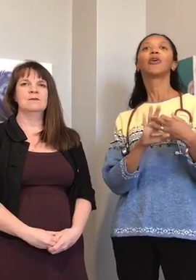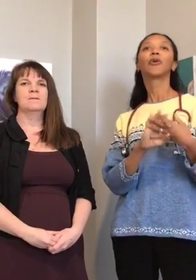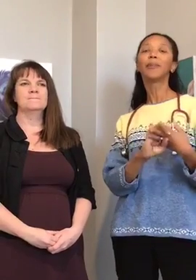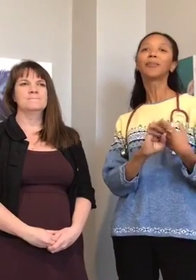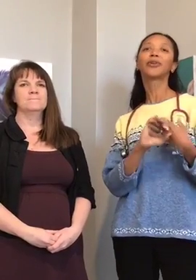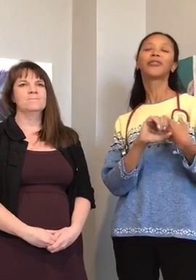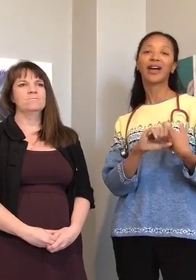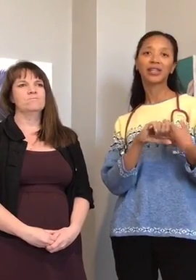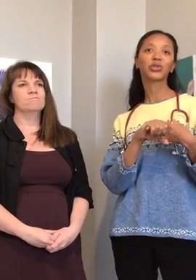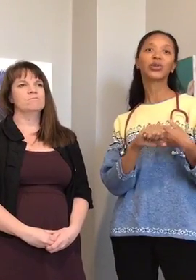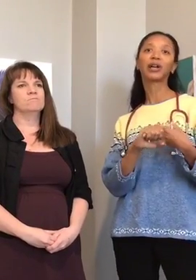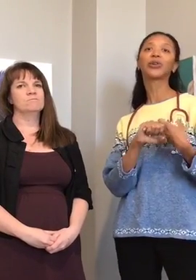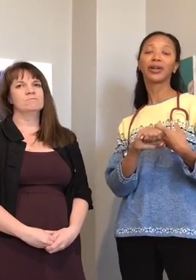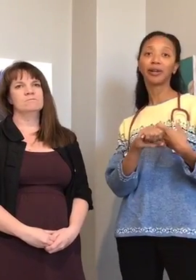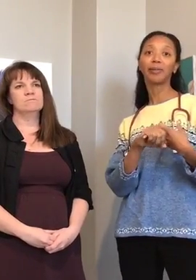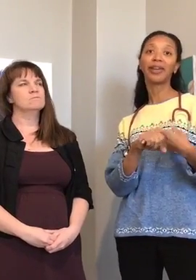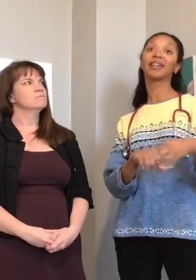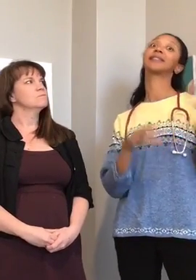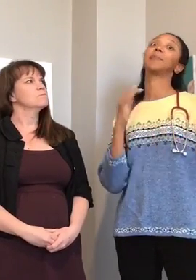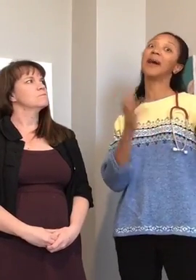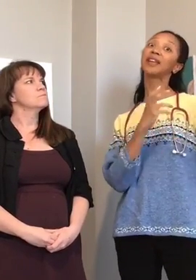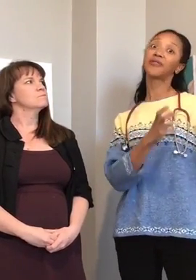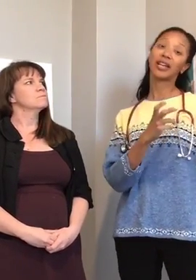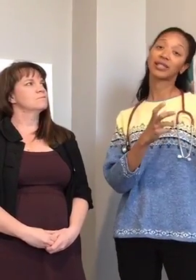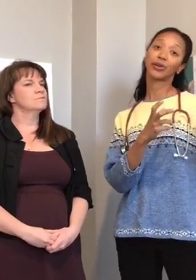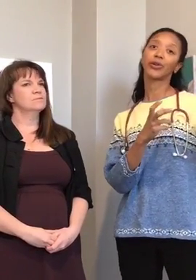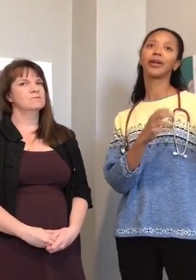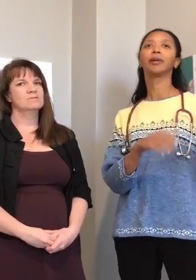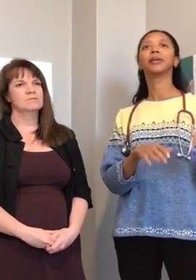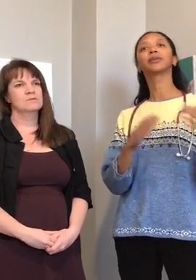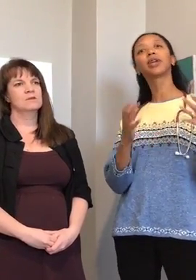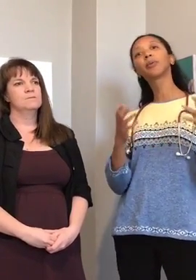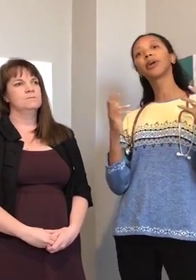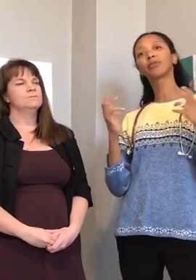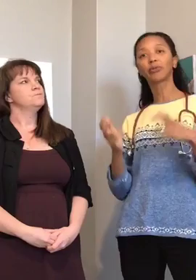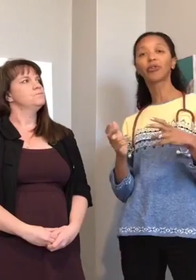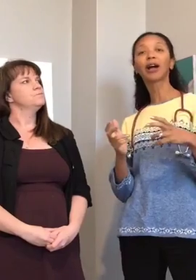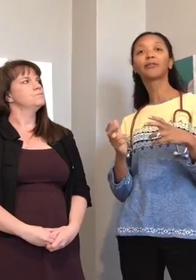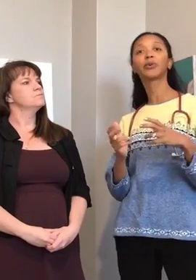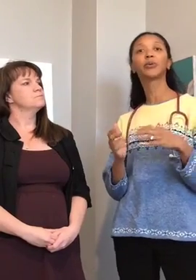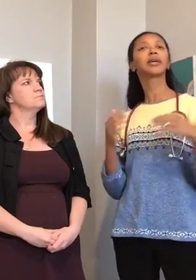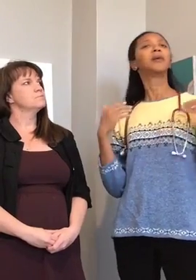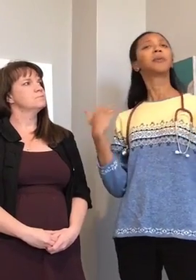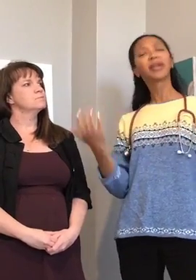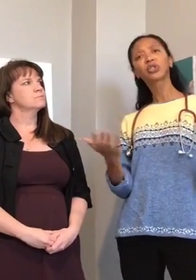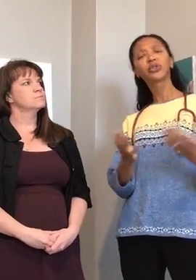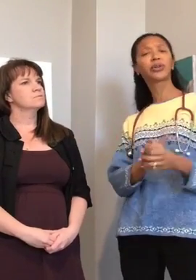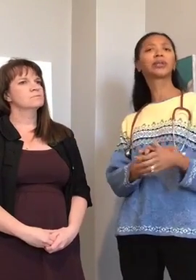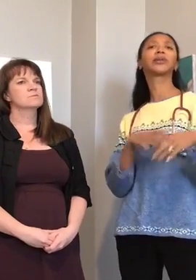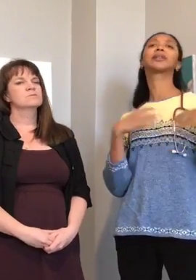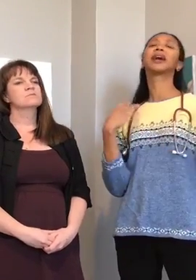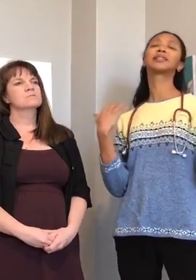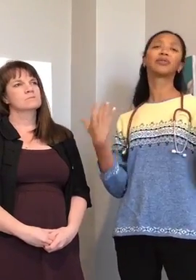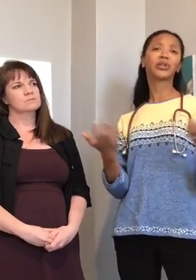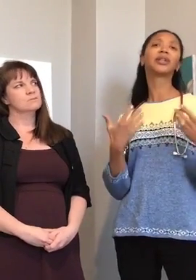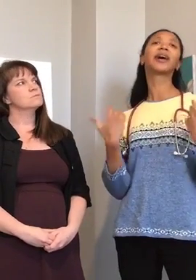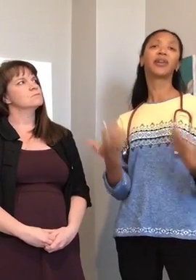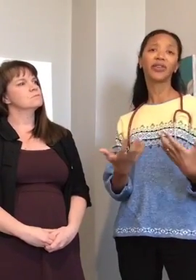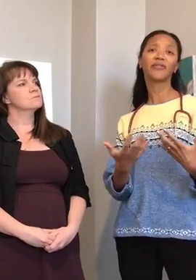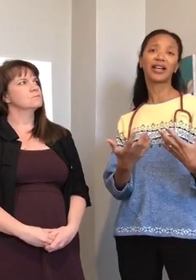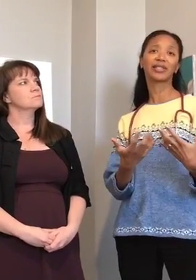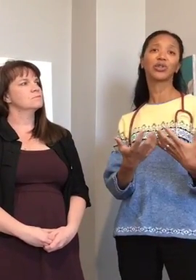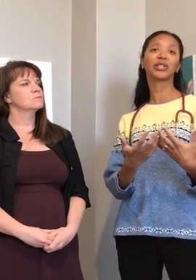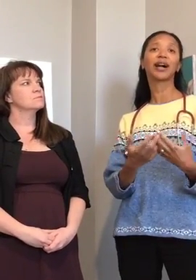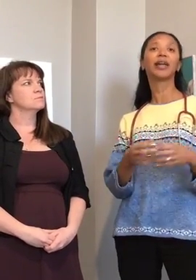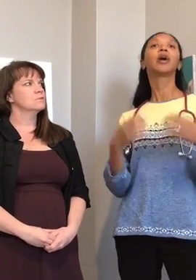too. Remember, fats are not your enemy. It's the bad fats that are your enemy. So keep away from fried foods, but make sure you're including lots of good,